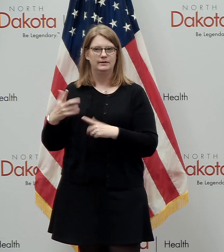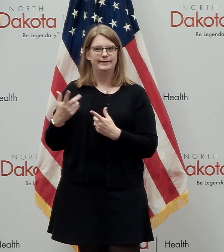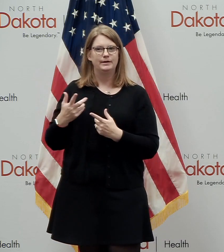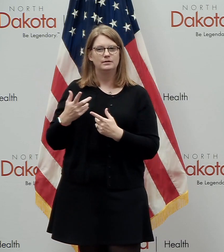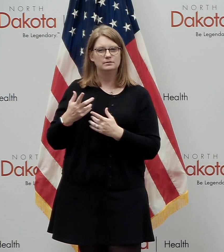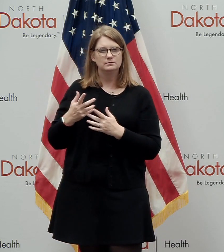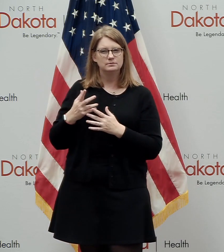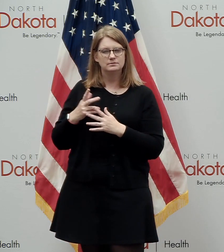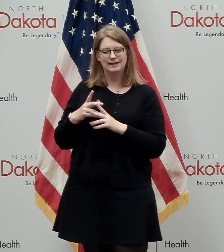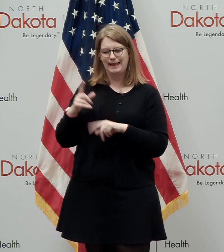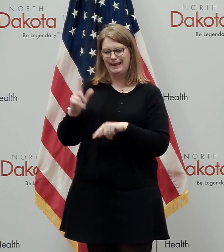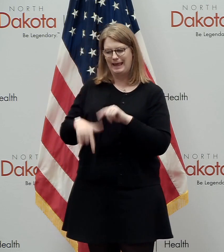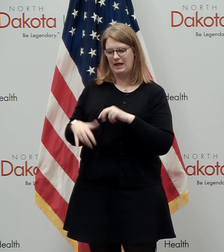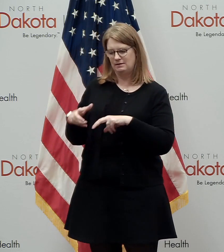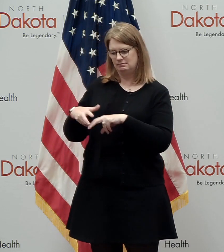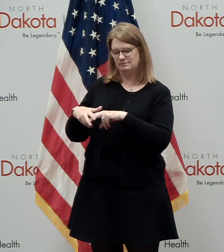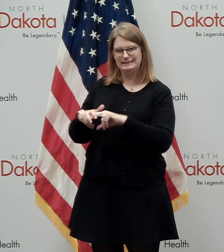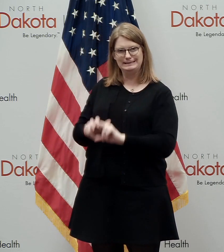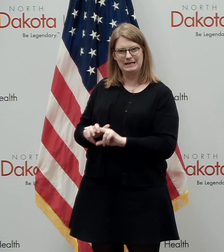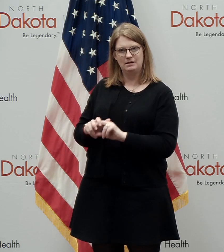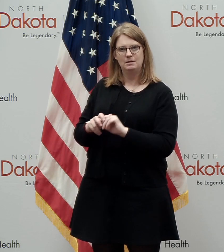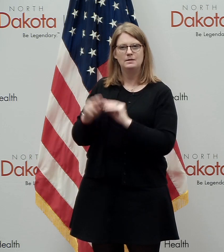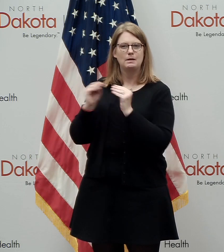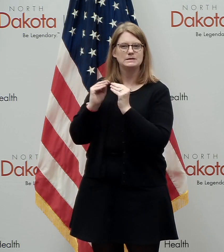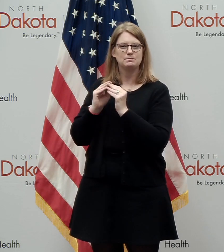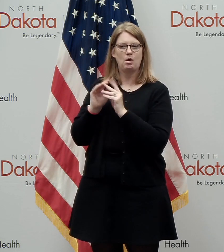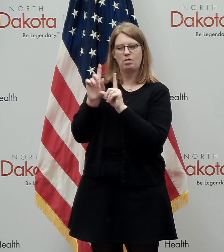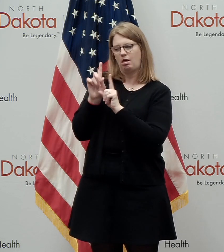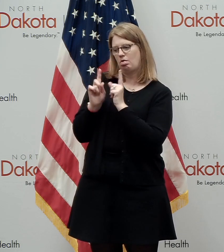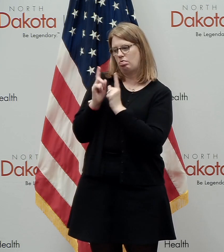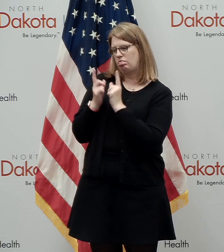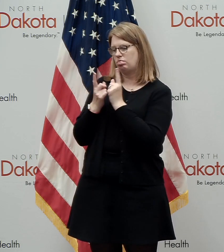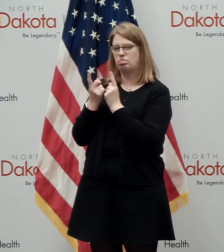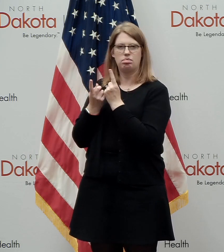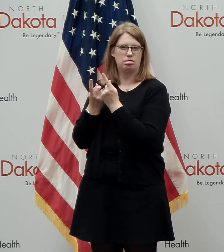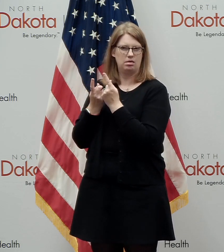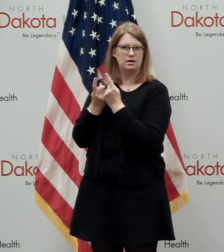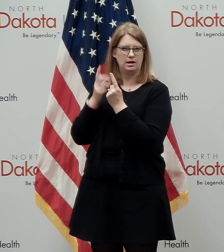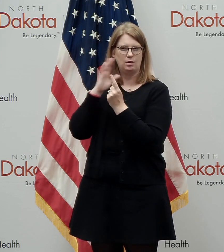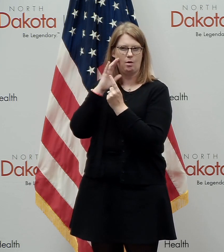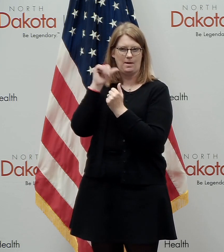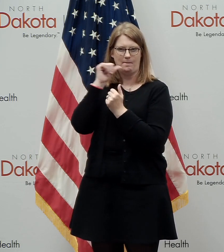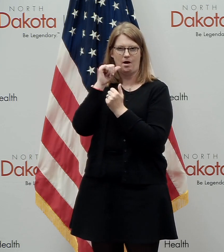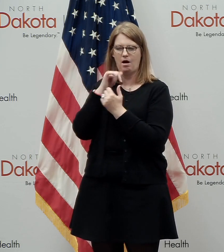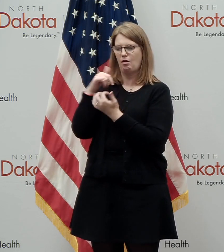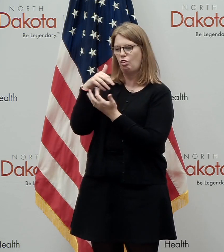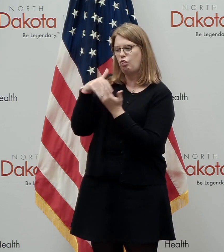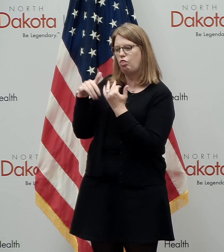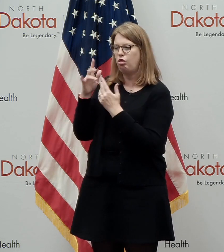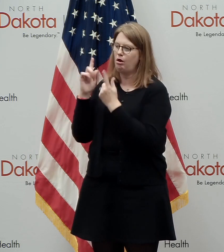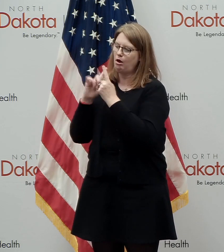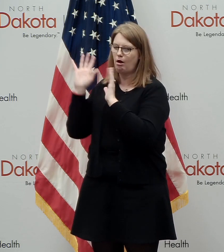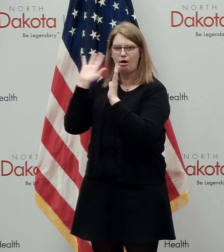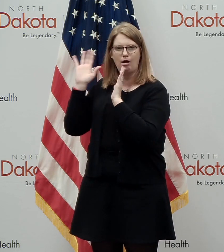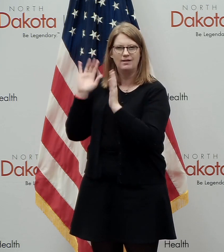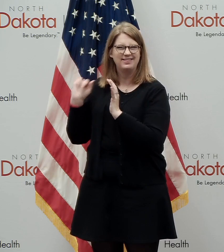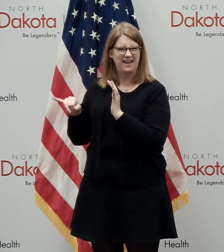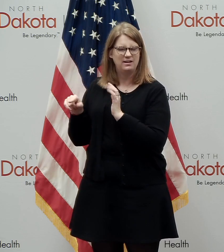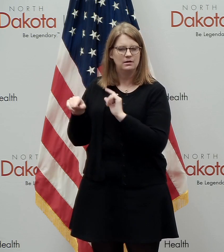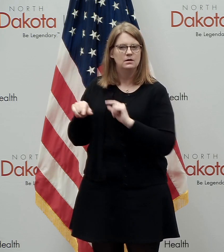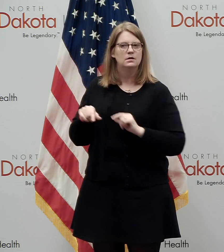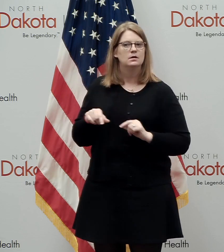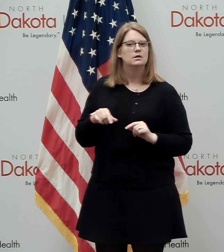and have distancing, but you're more shoulder to shoulder crowding around a stand-up bar. When they